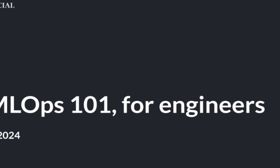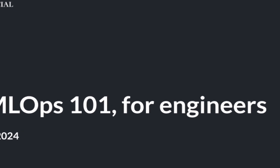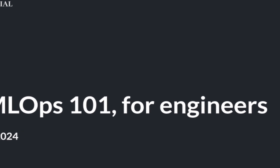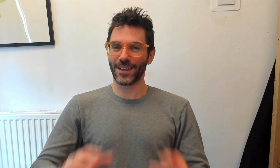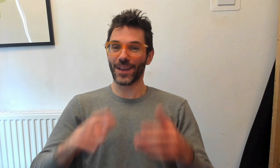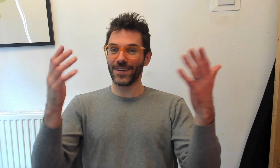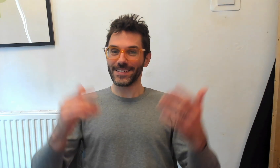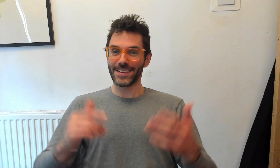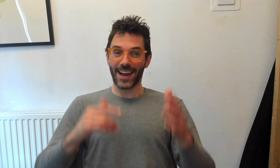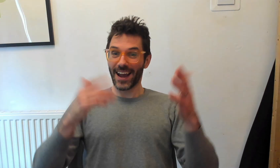Hello.